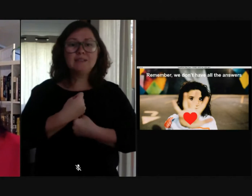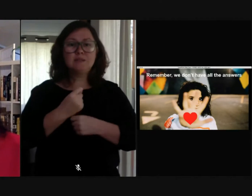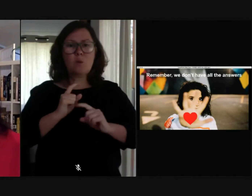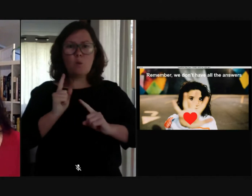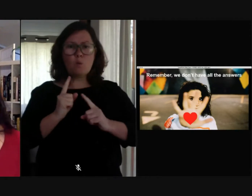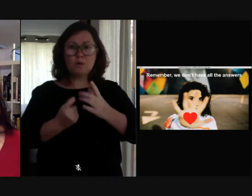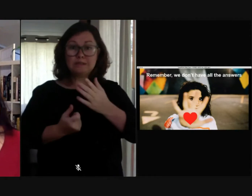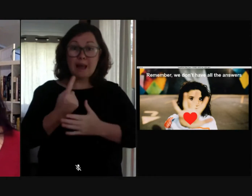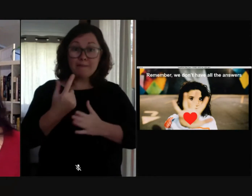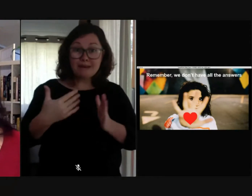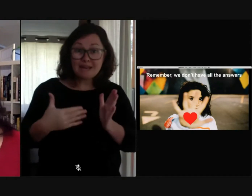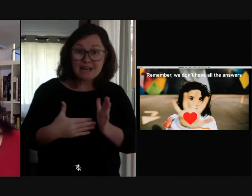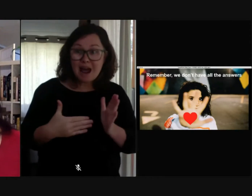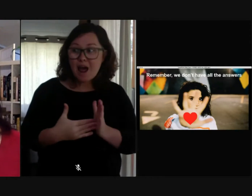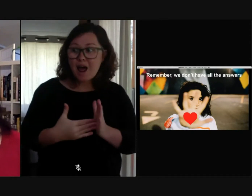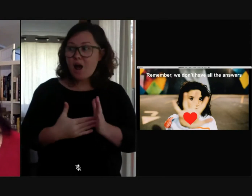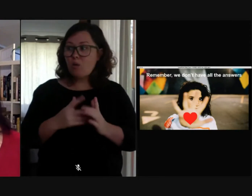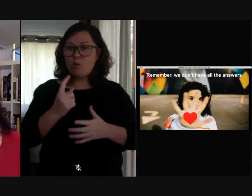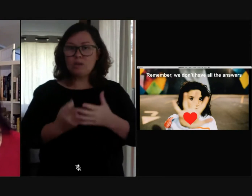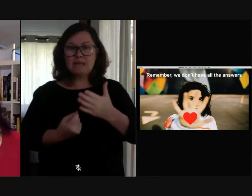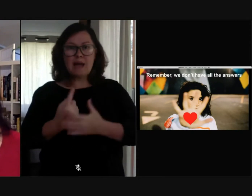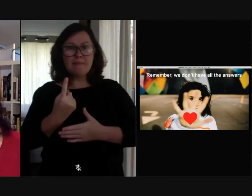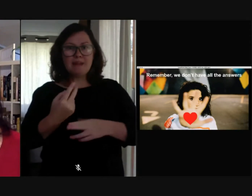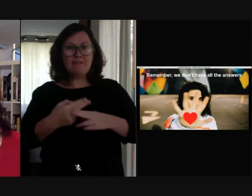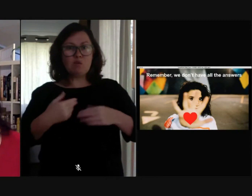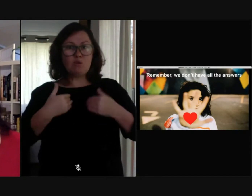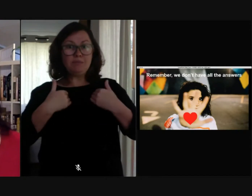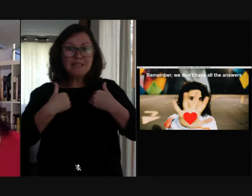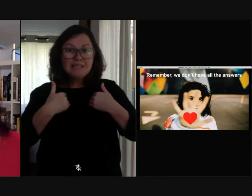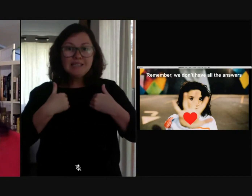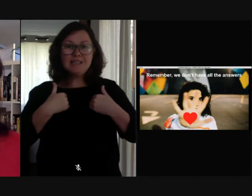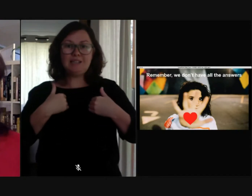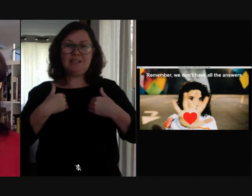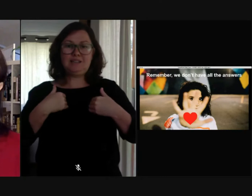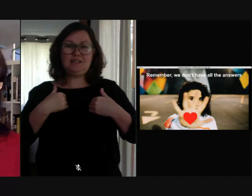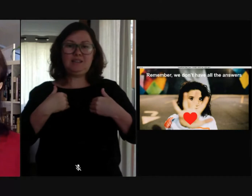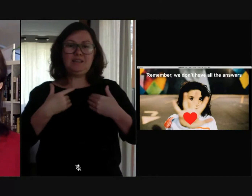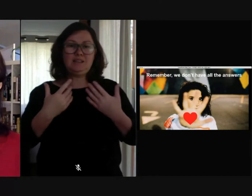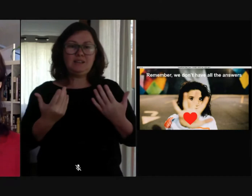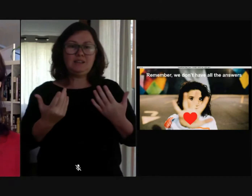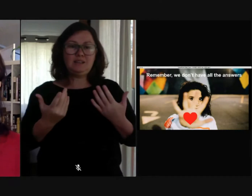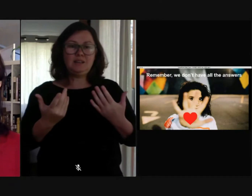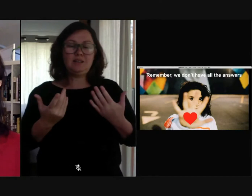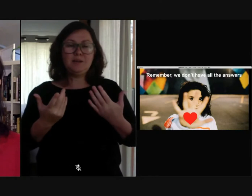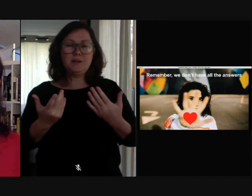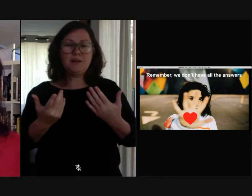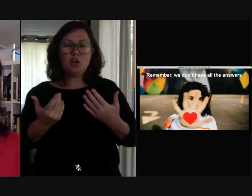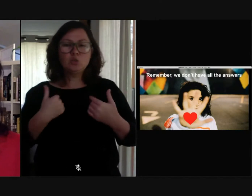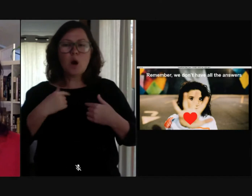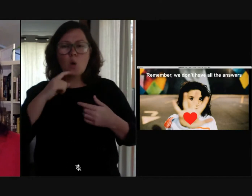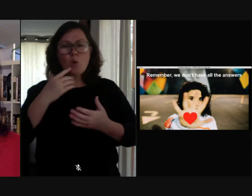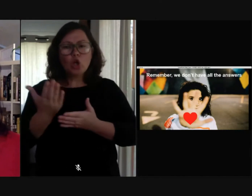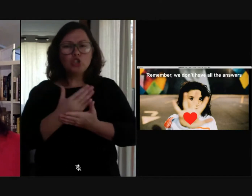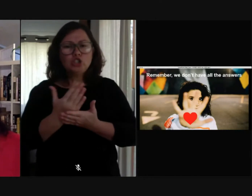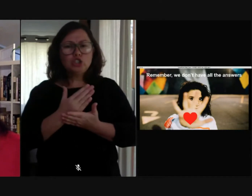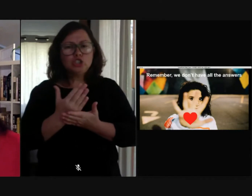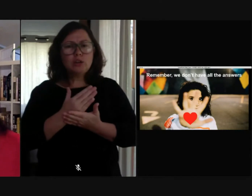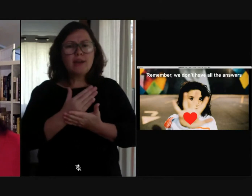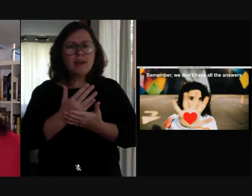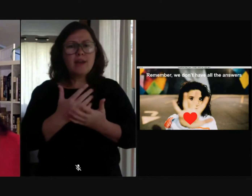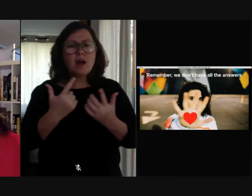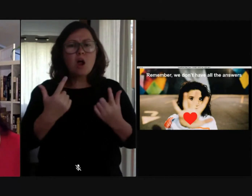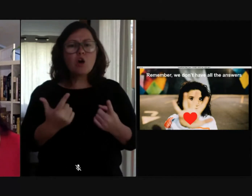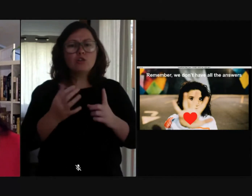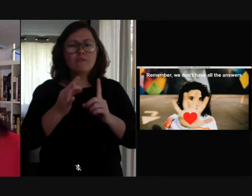in particular for you. I will be addressing some of those resources, and I will do my best to share with you the most